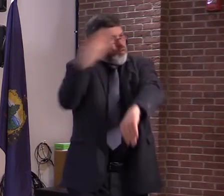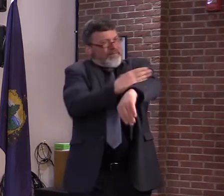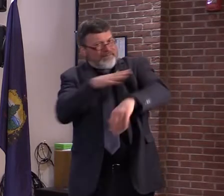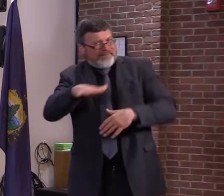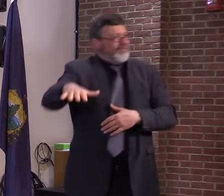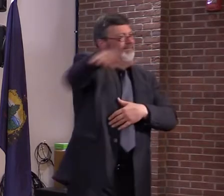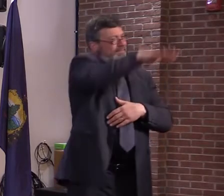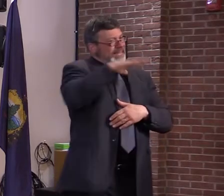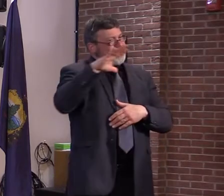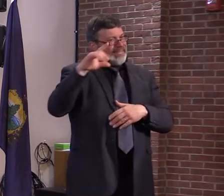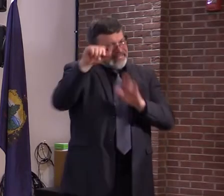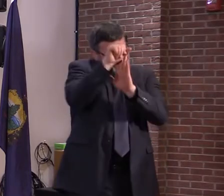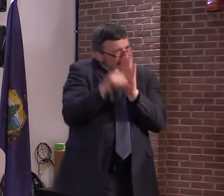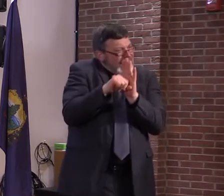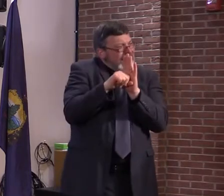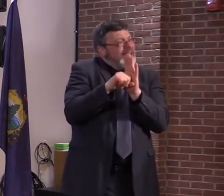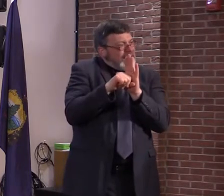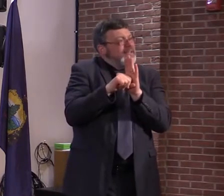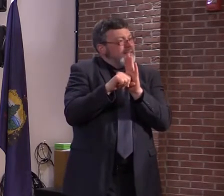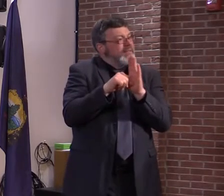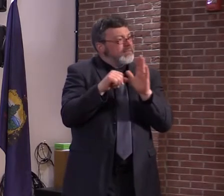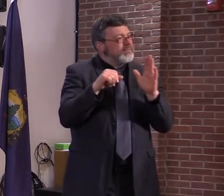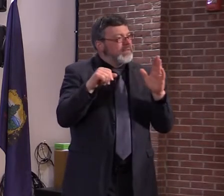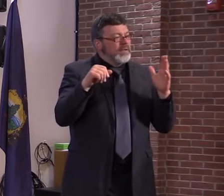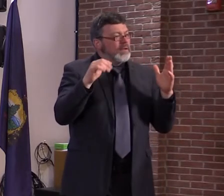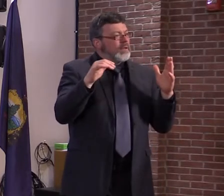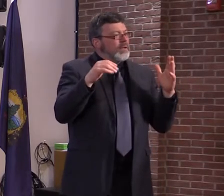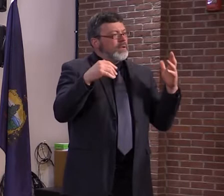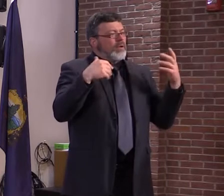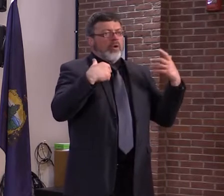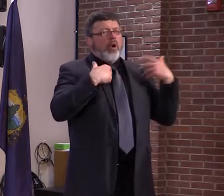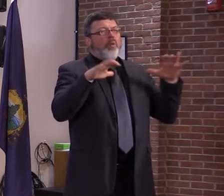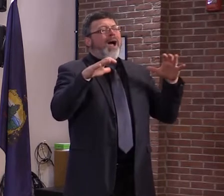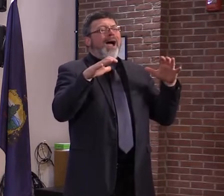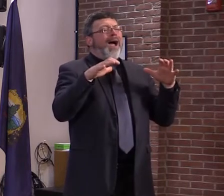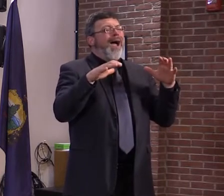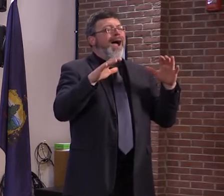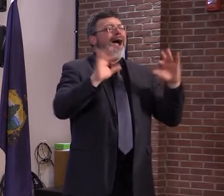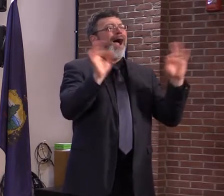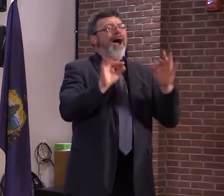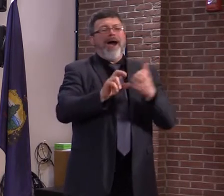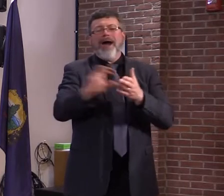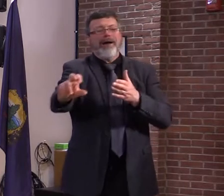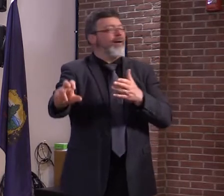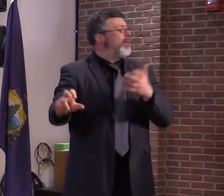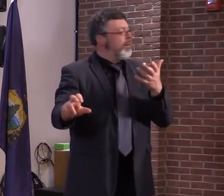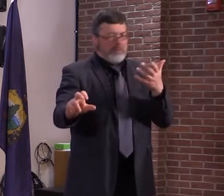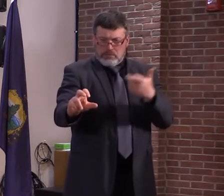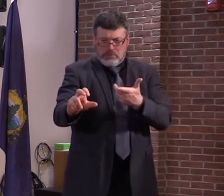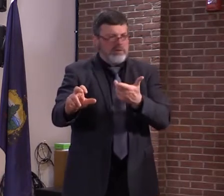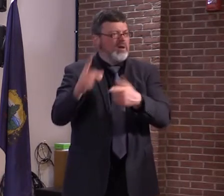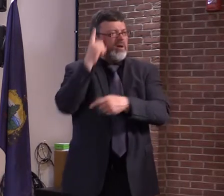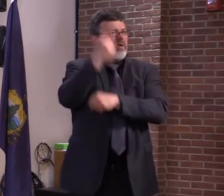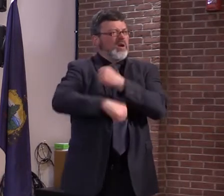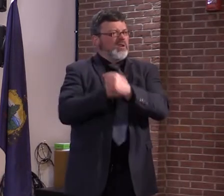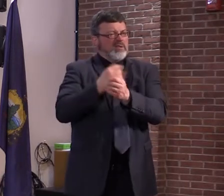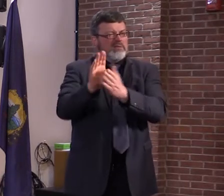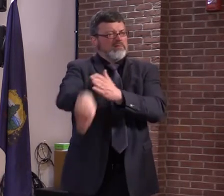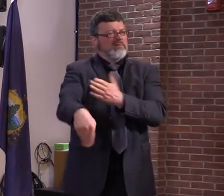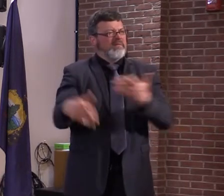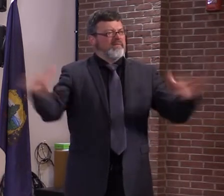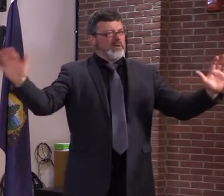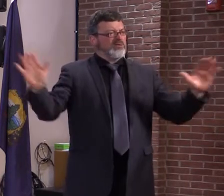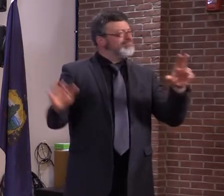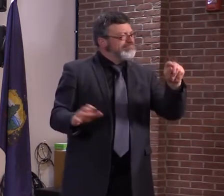issue 12 months from now. It has to be strategic. I have to look at these as investments with